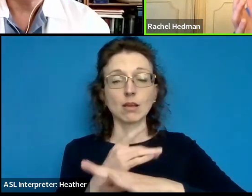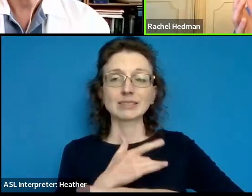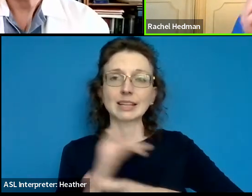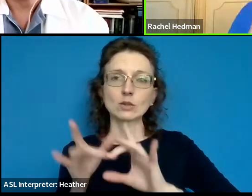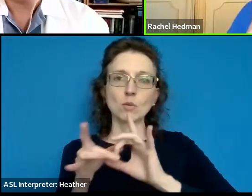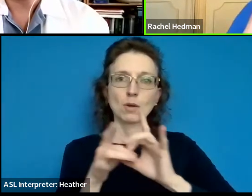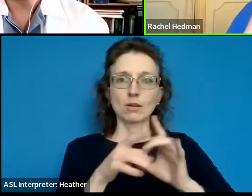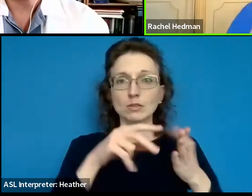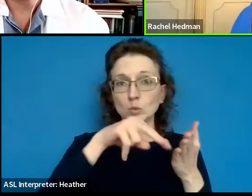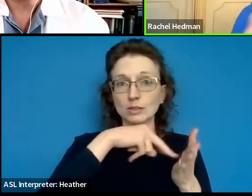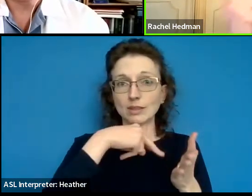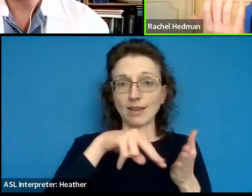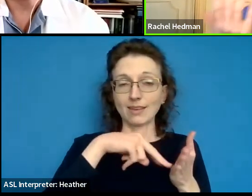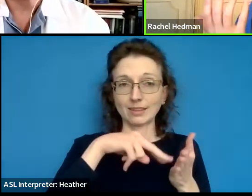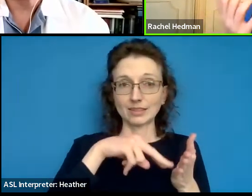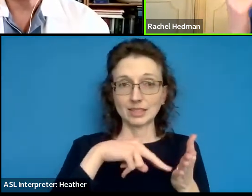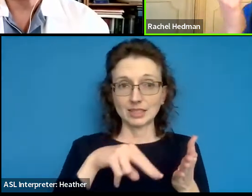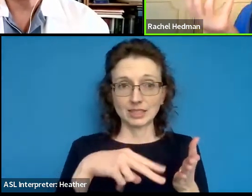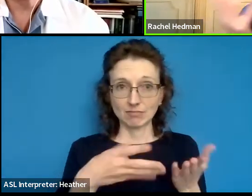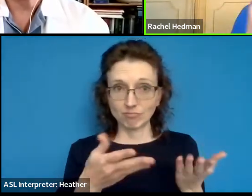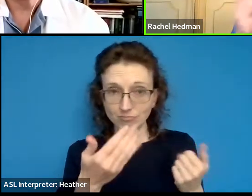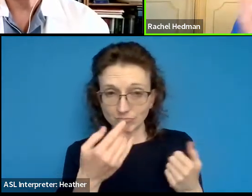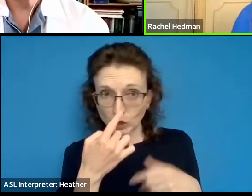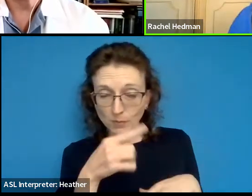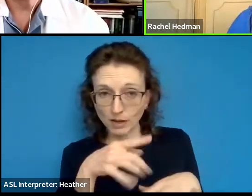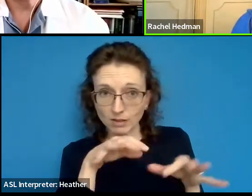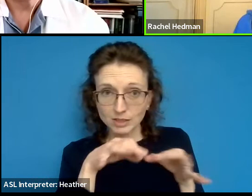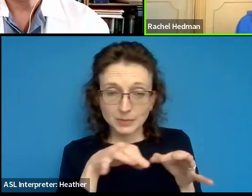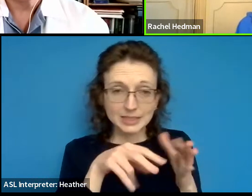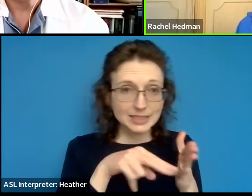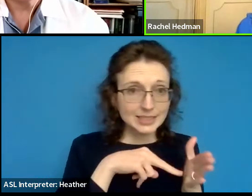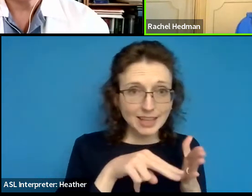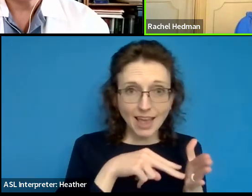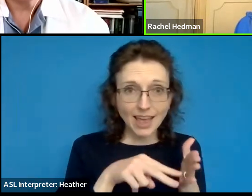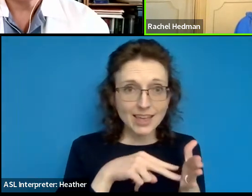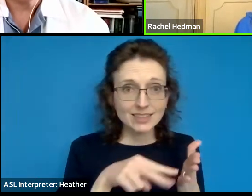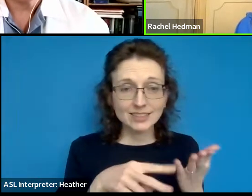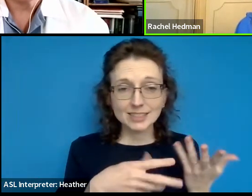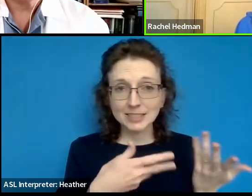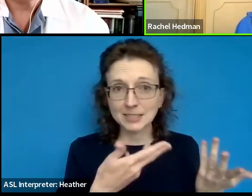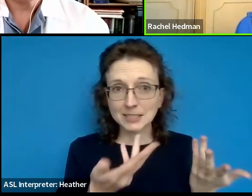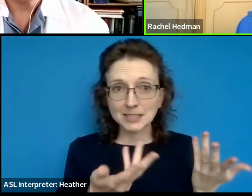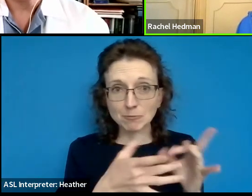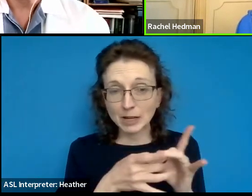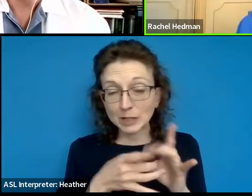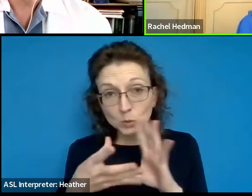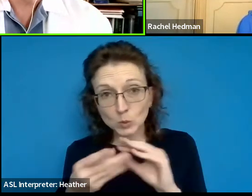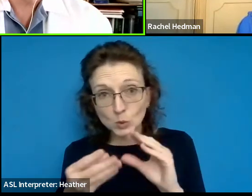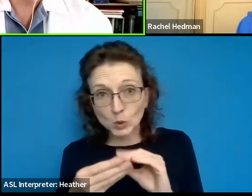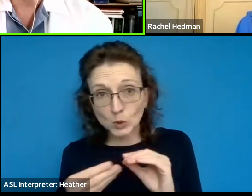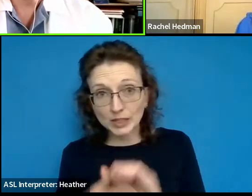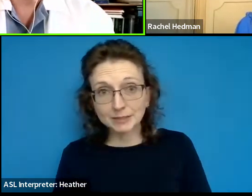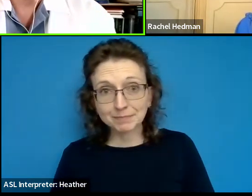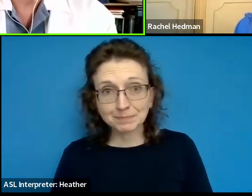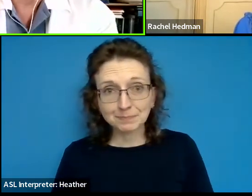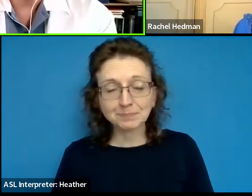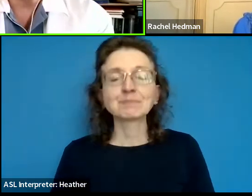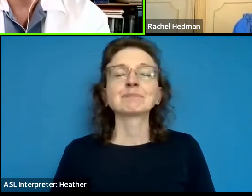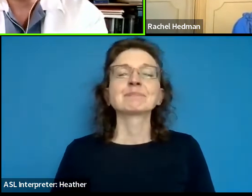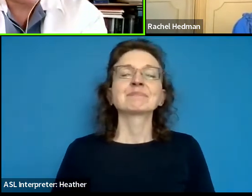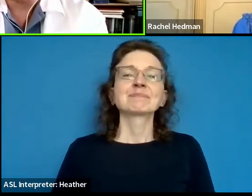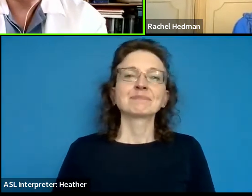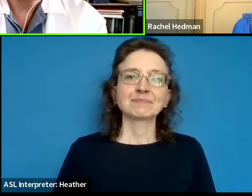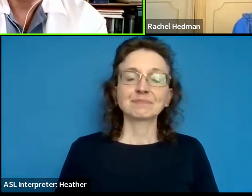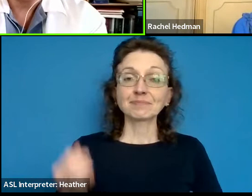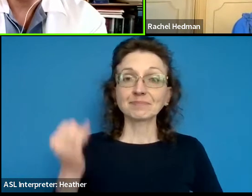dance. Can you tell us more about dance and any connection to story? Yeah. So if you tell the story in